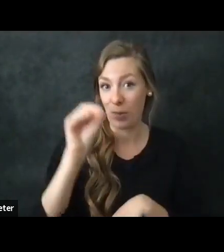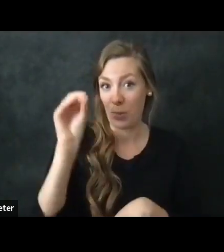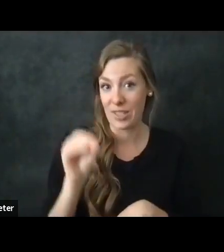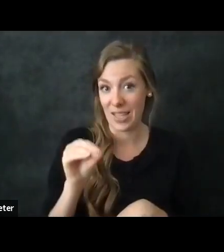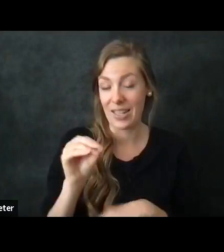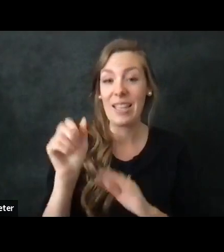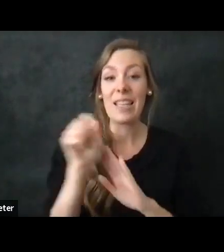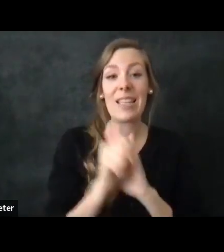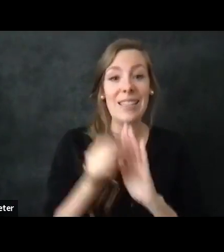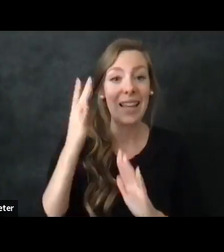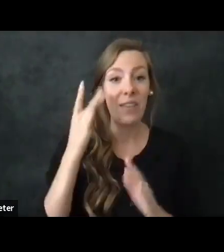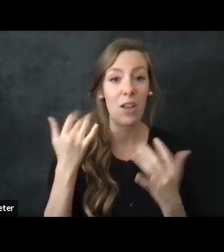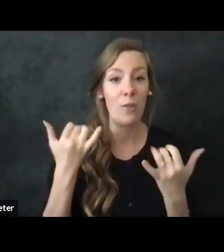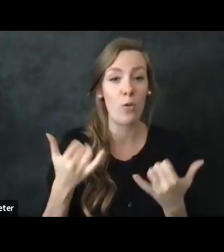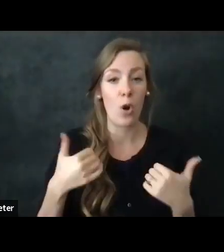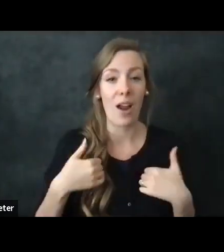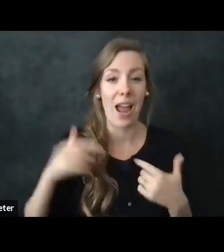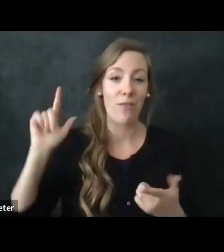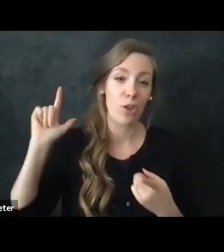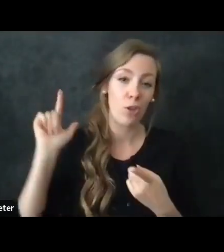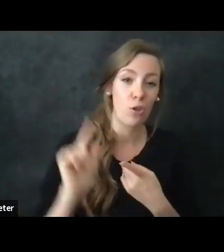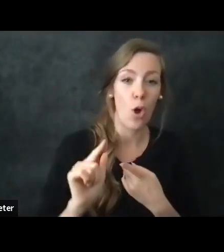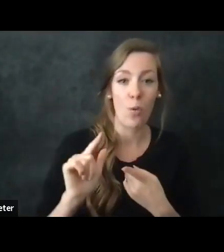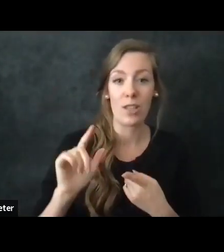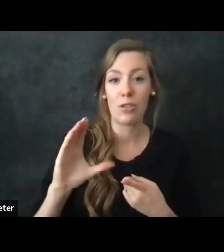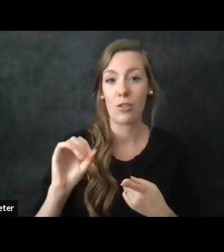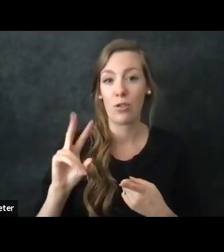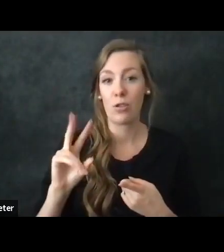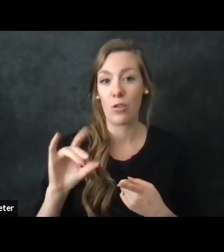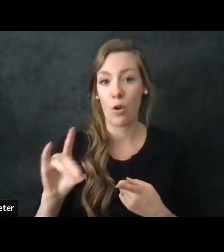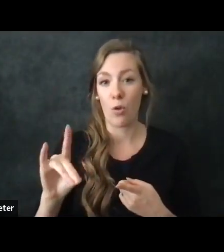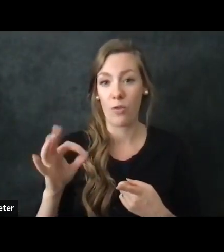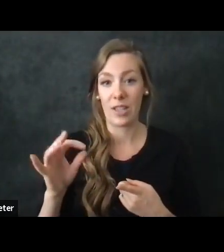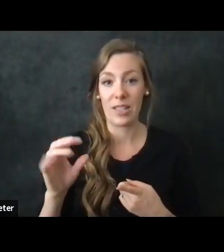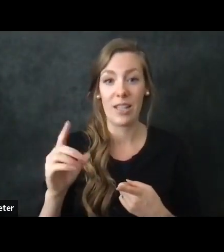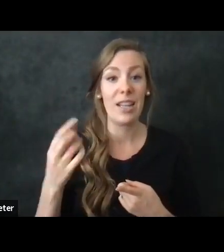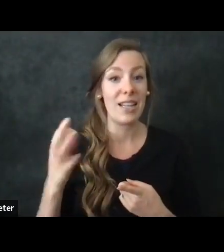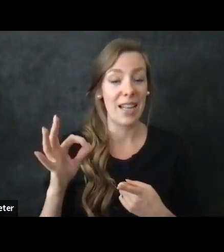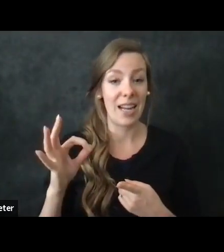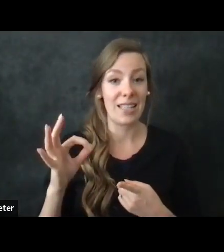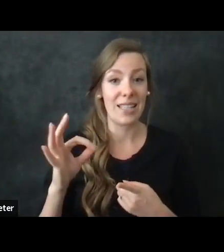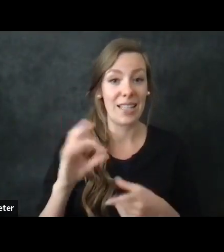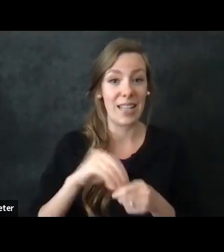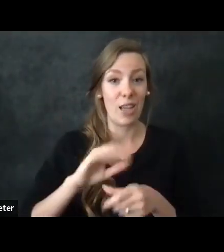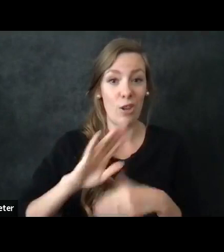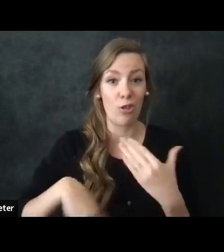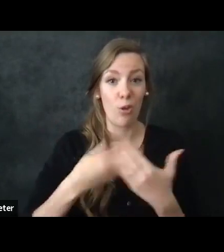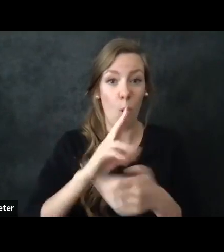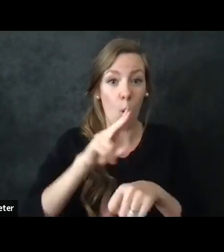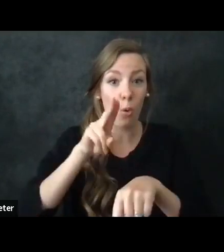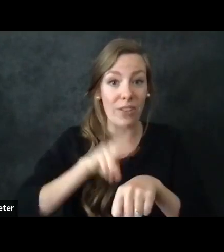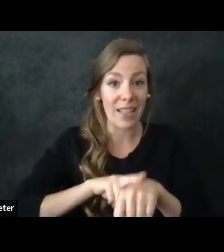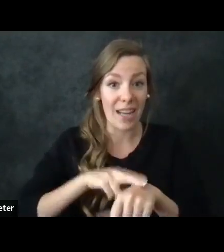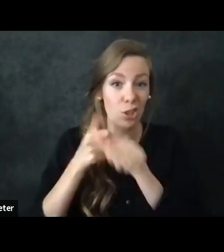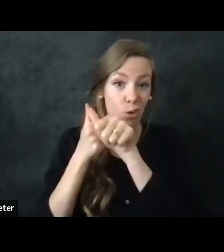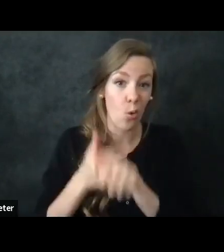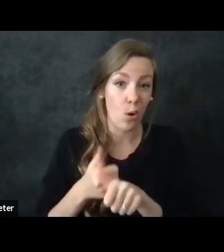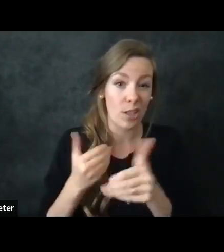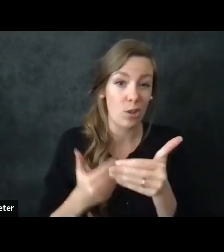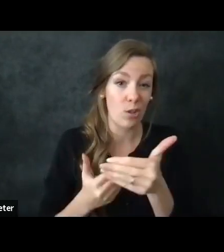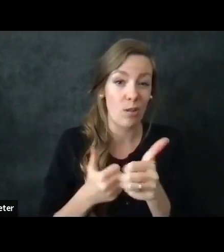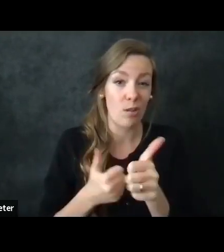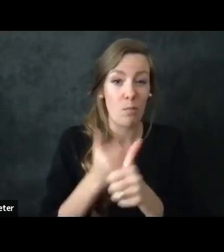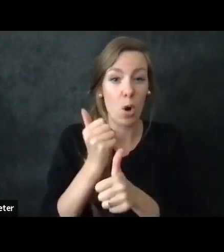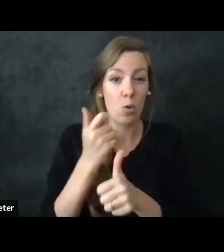of California now has the lowest COVID-19 case rate in the nation, according to the most recent data from the CDC, and it's not